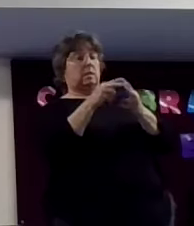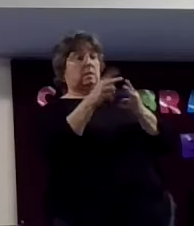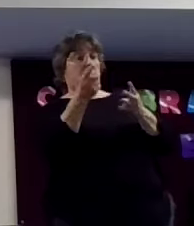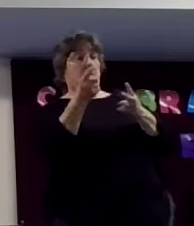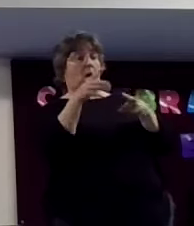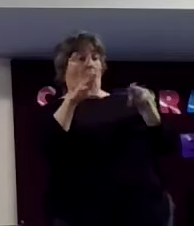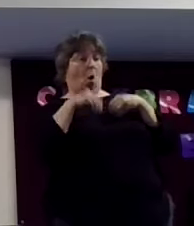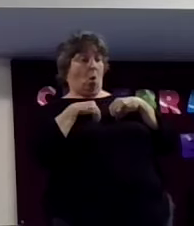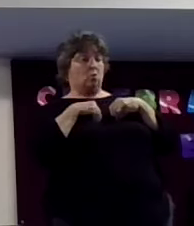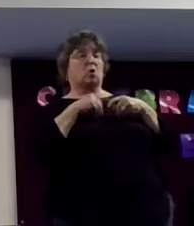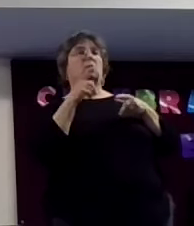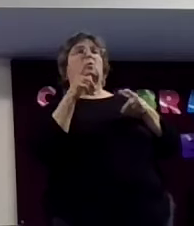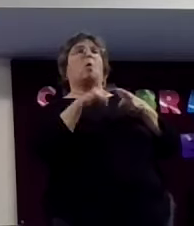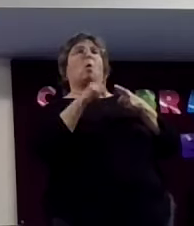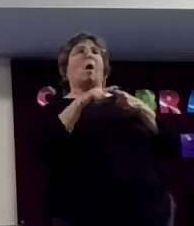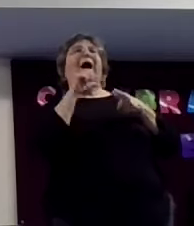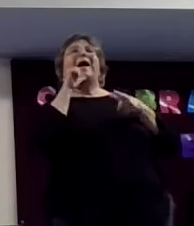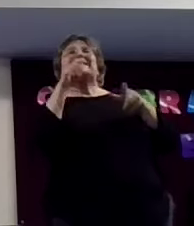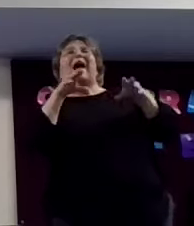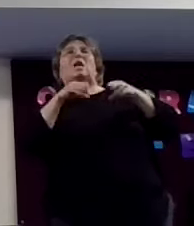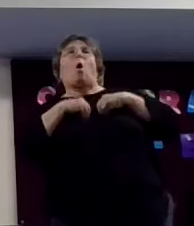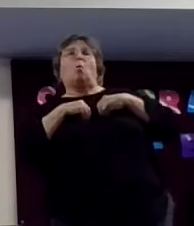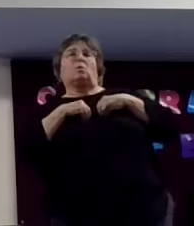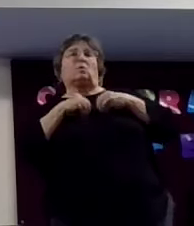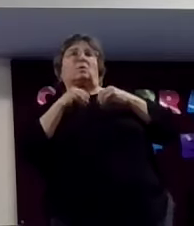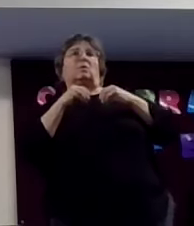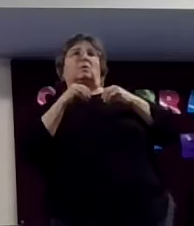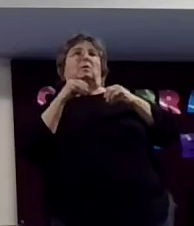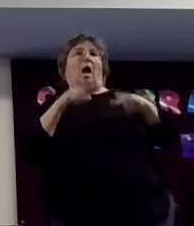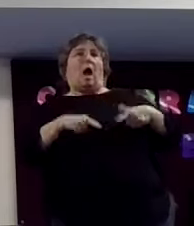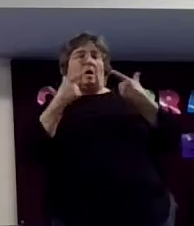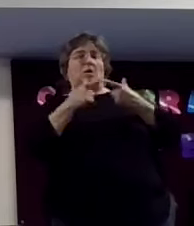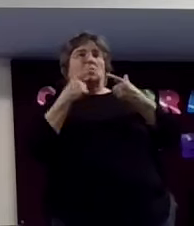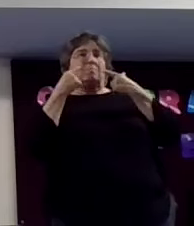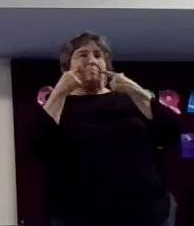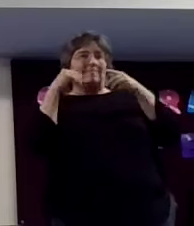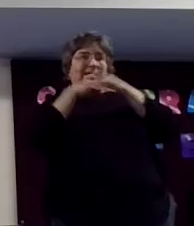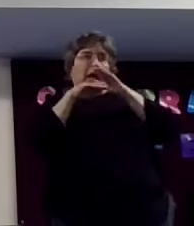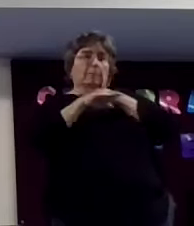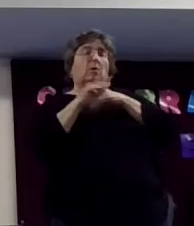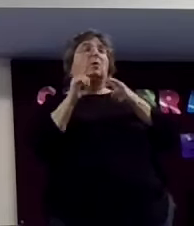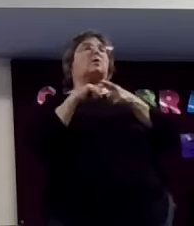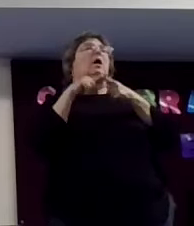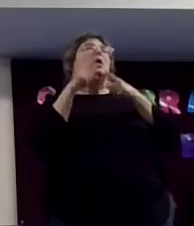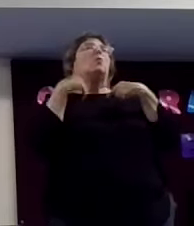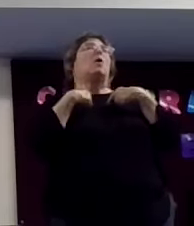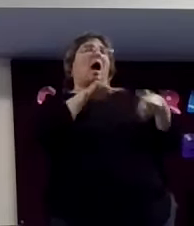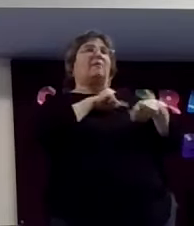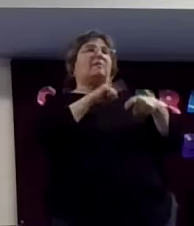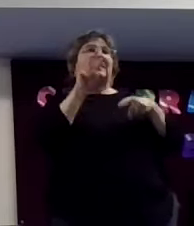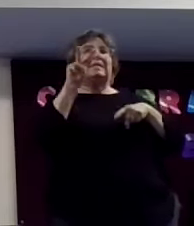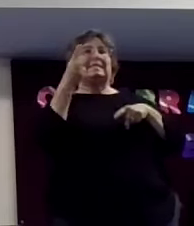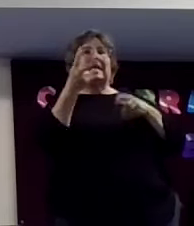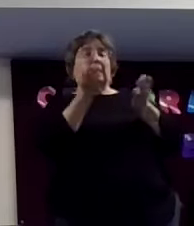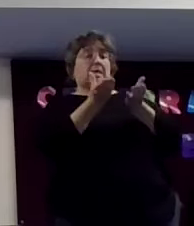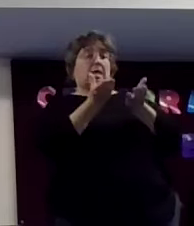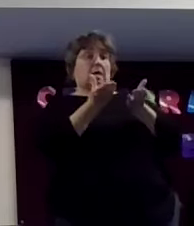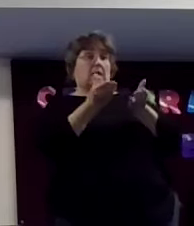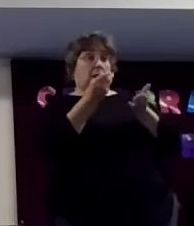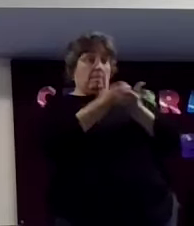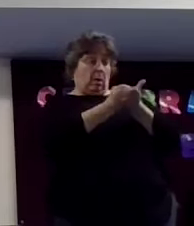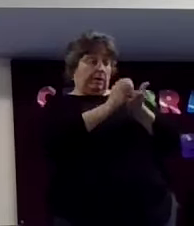a owner occupied or non-owner occupied to make your units accessible. Then we also came up with a second pot of